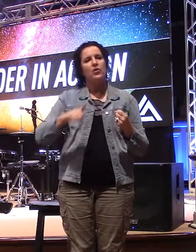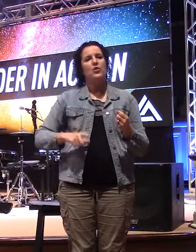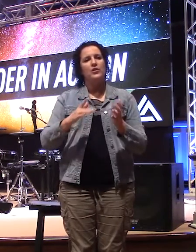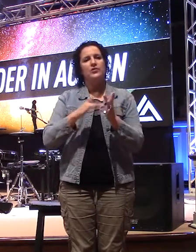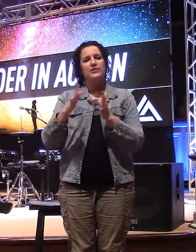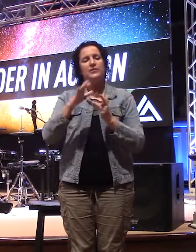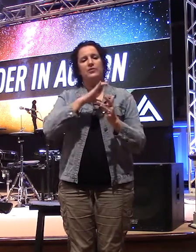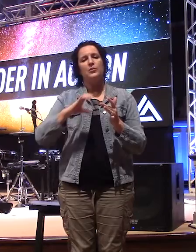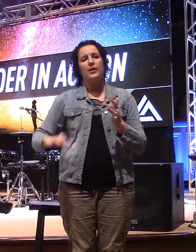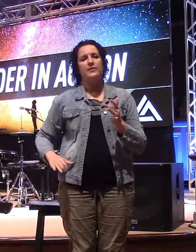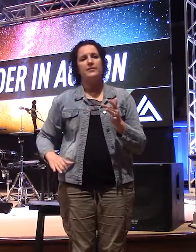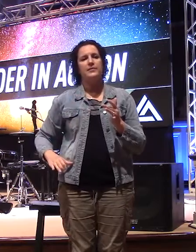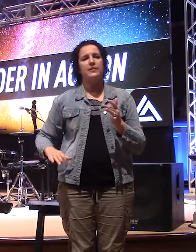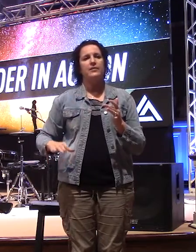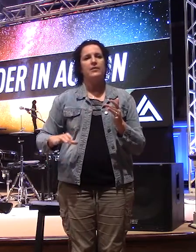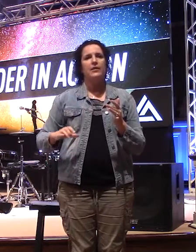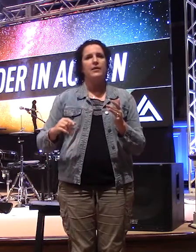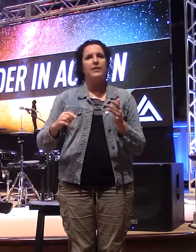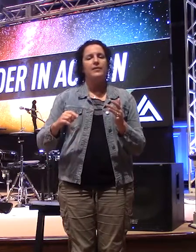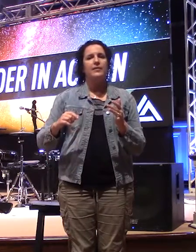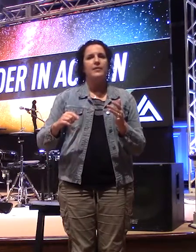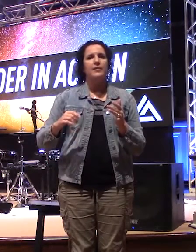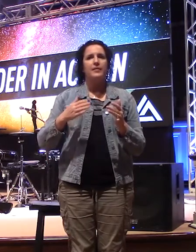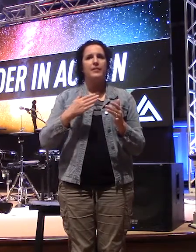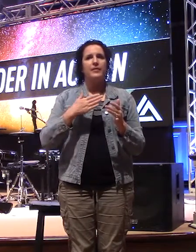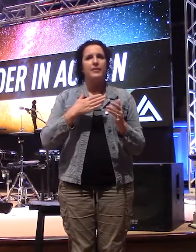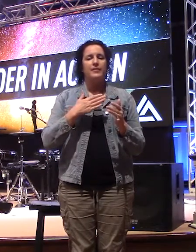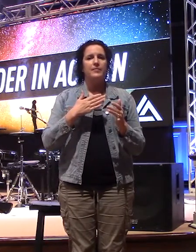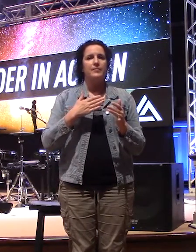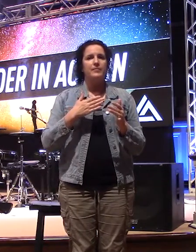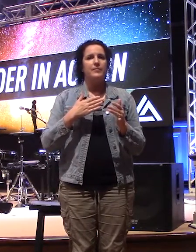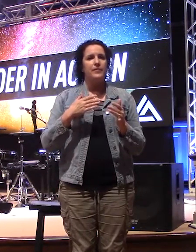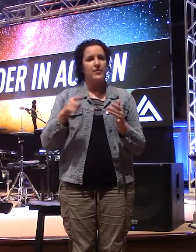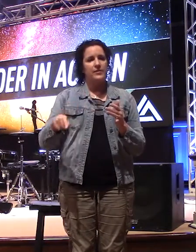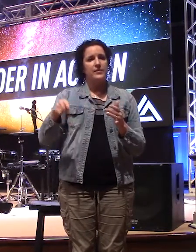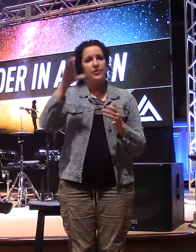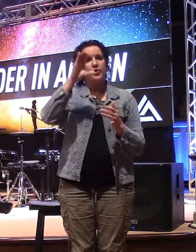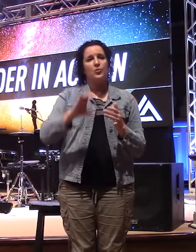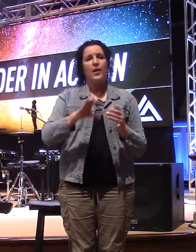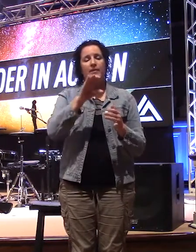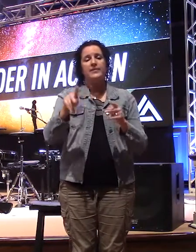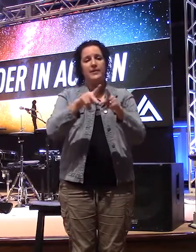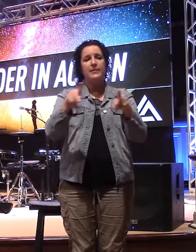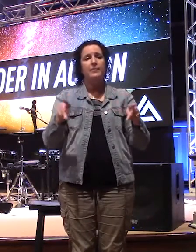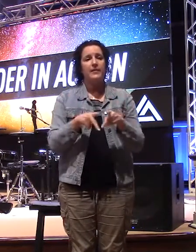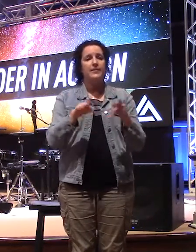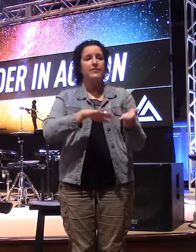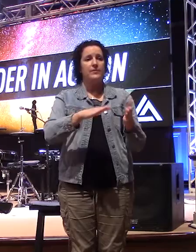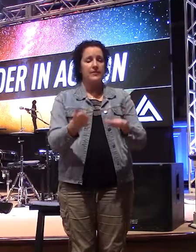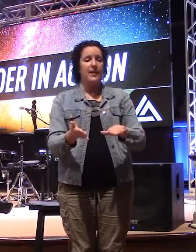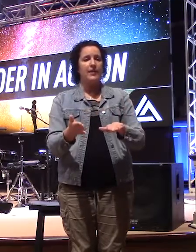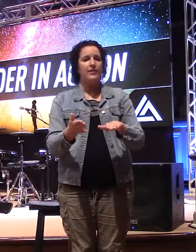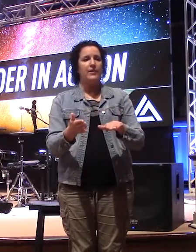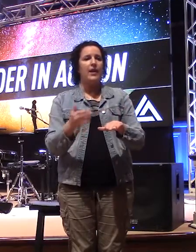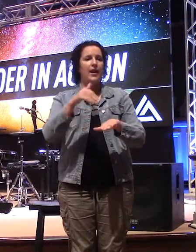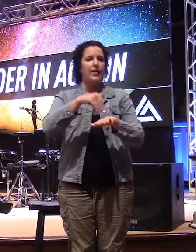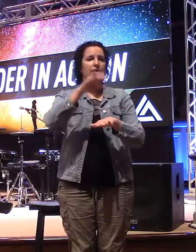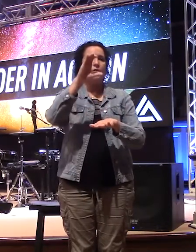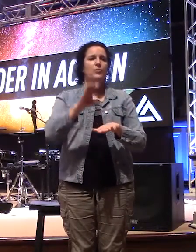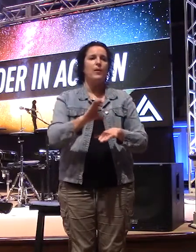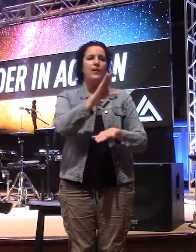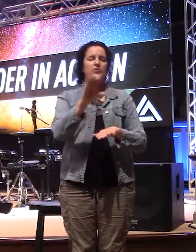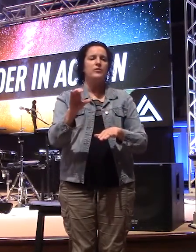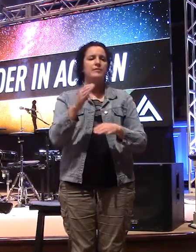glory in? By whom the world is crucified in me, and I am the world. Listen, the cross is a place of death. At the cross,